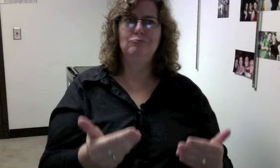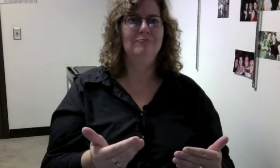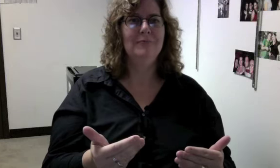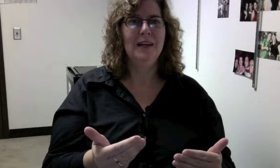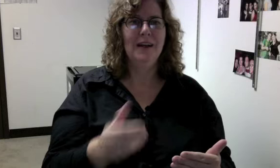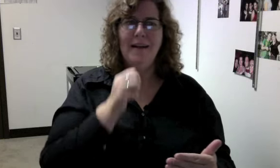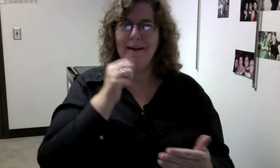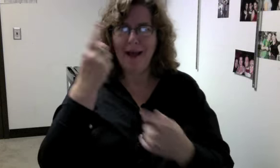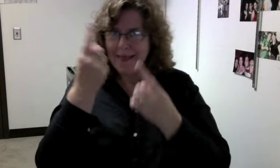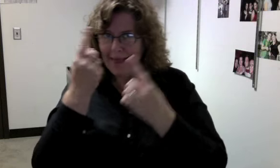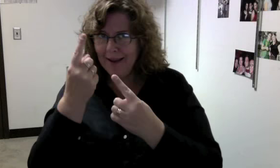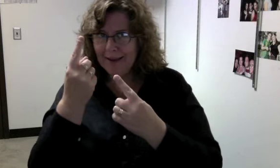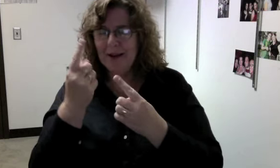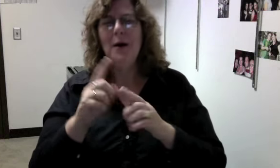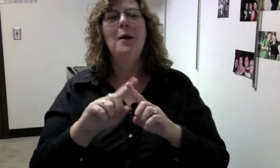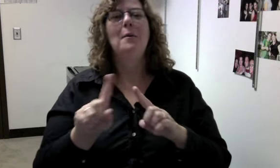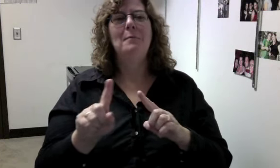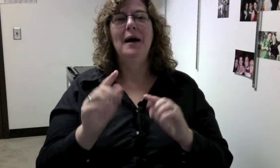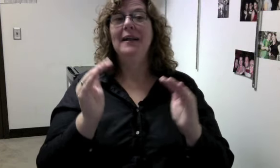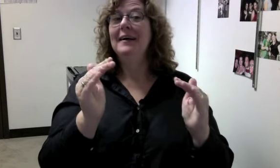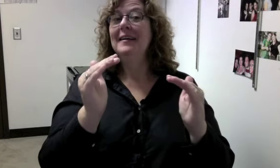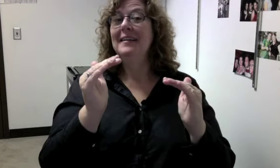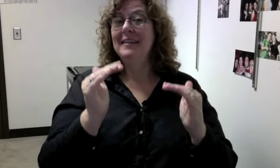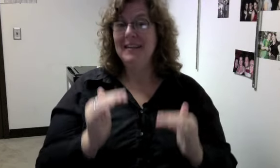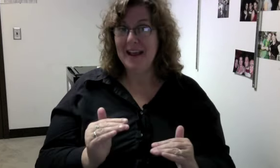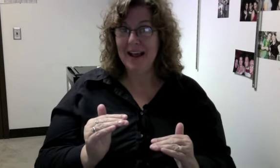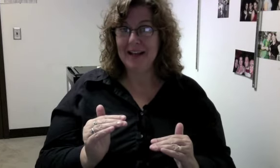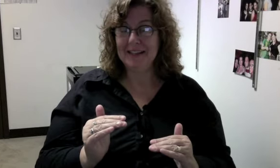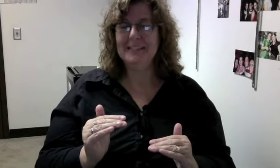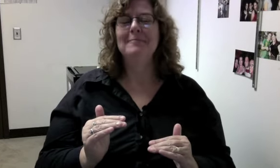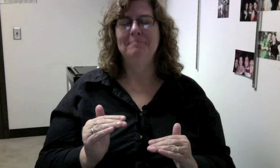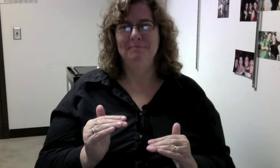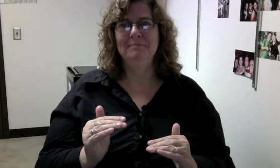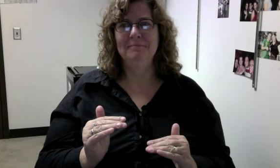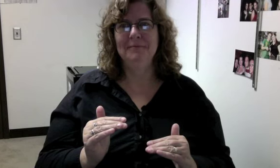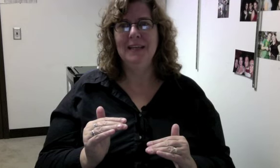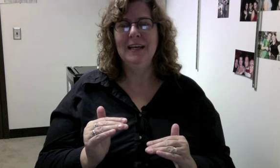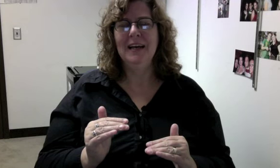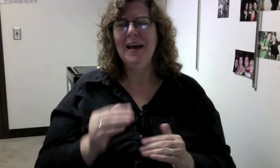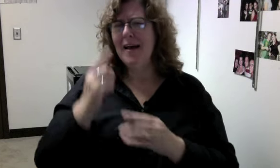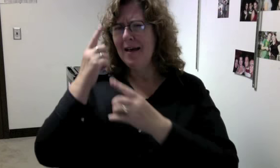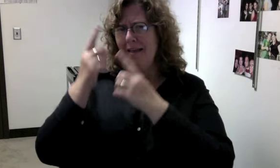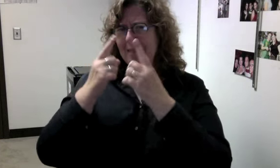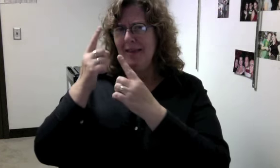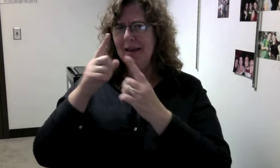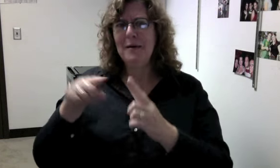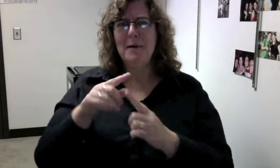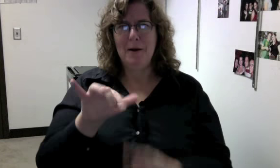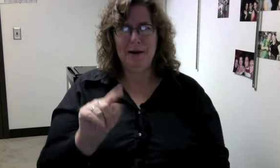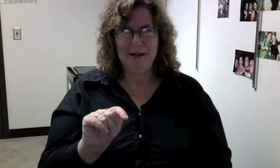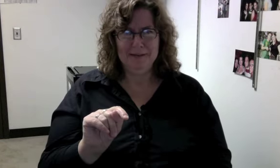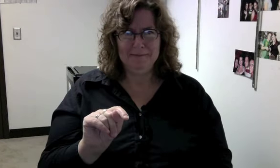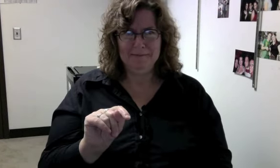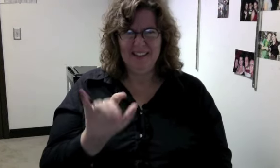Think about it. A lot of science seems a contradiction in common sense. Take, for example, the